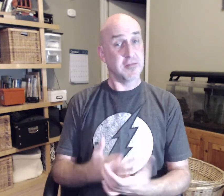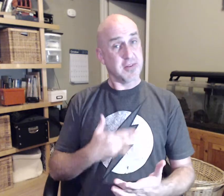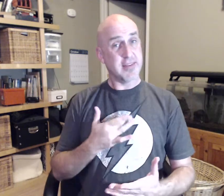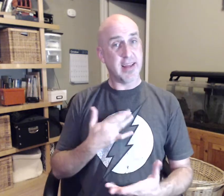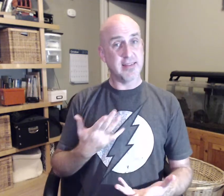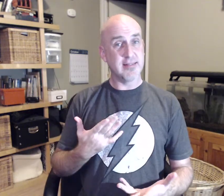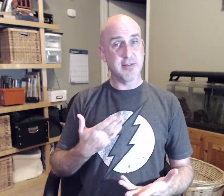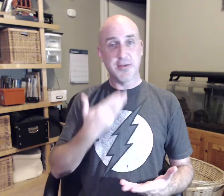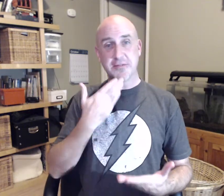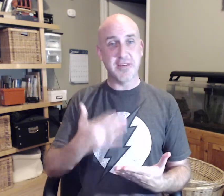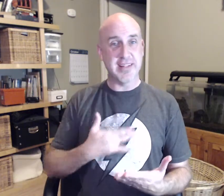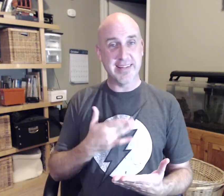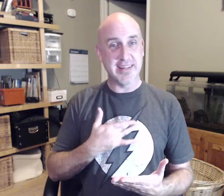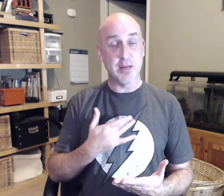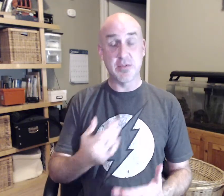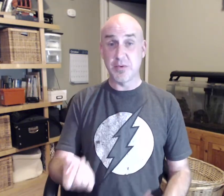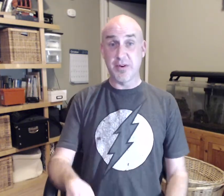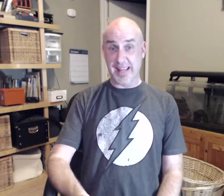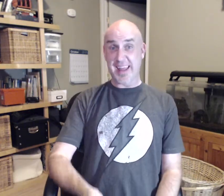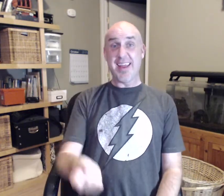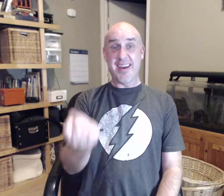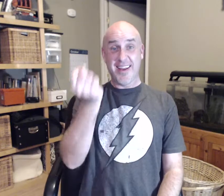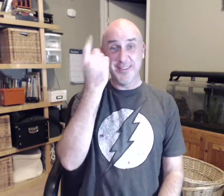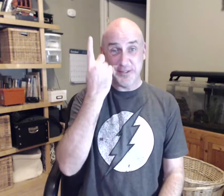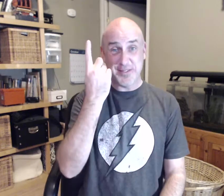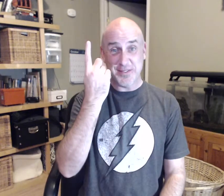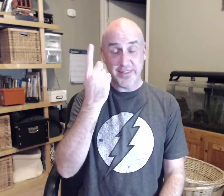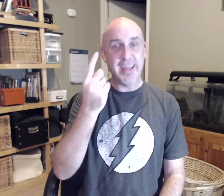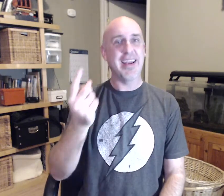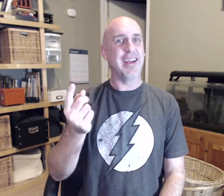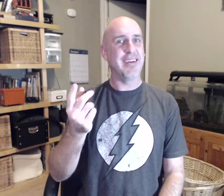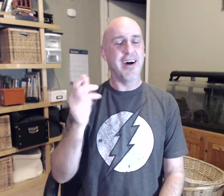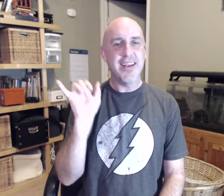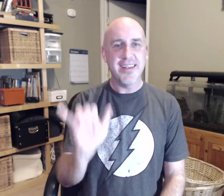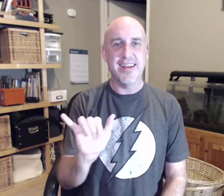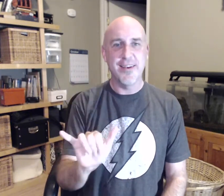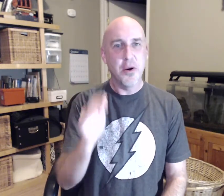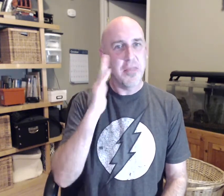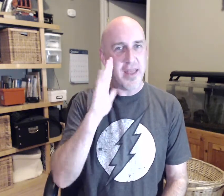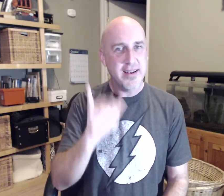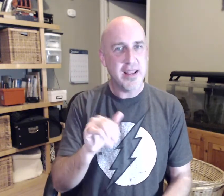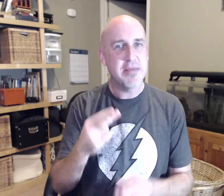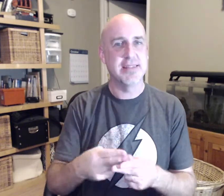feel that good feeling that comes from going, hey, I understood that, I got it, I know what that name is.